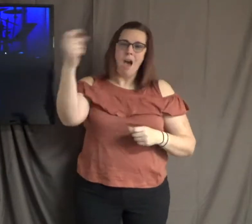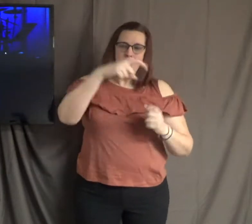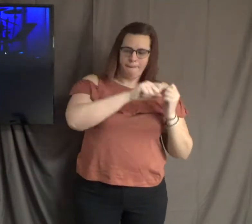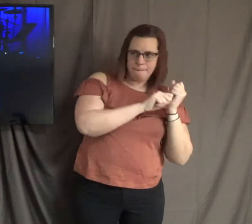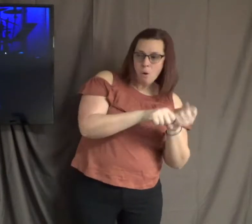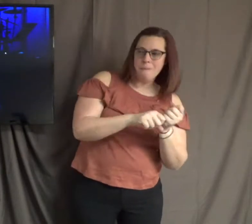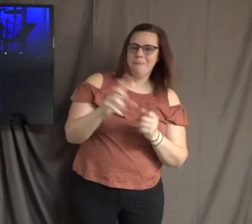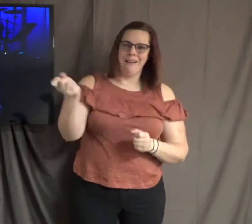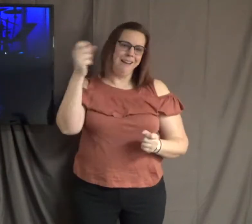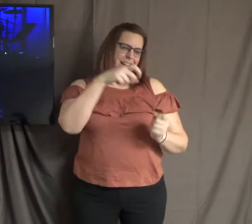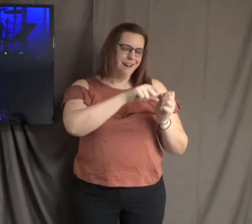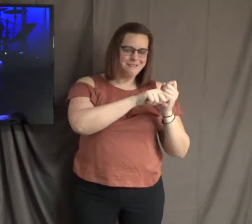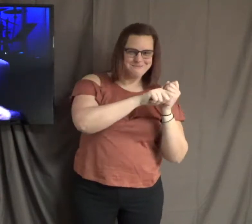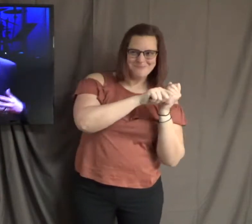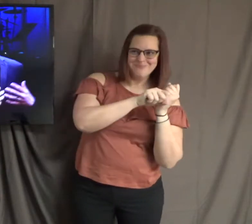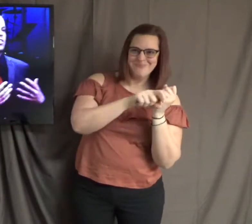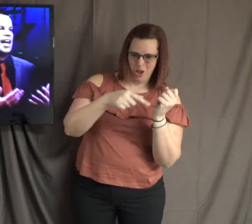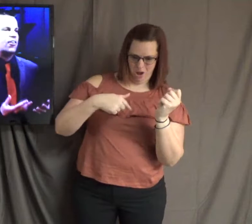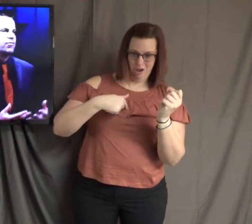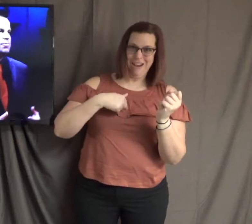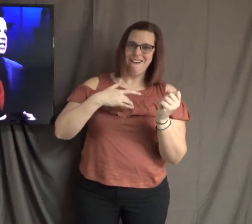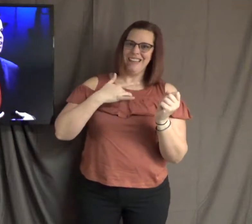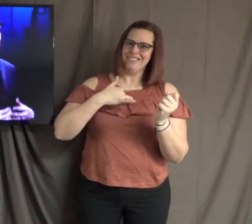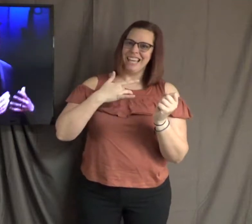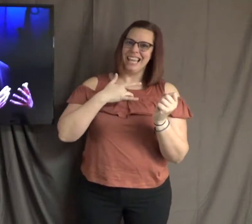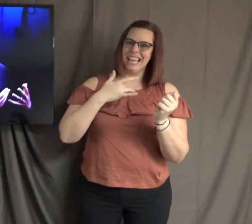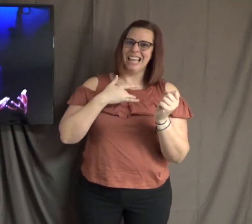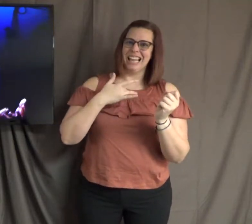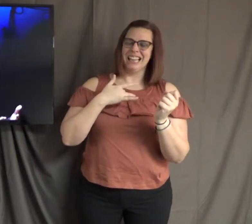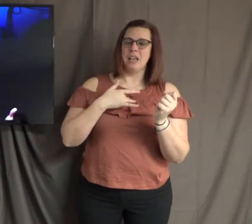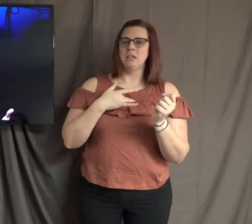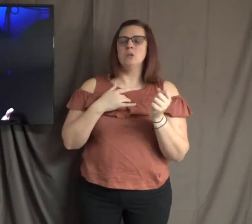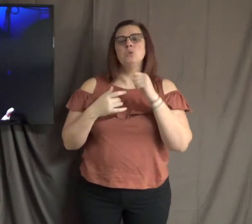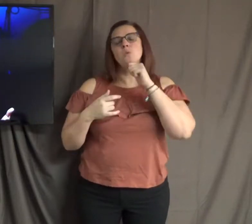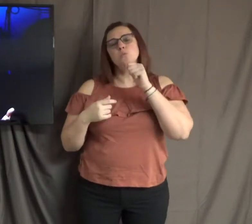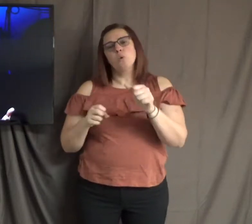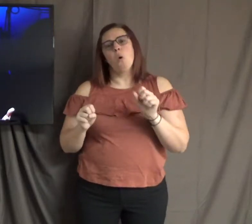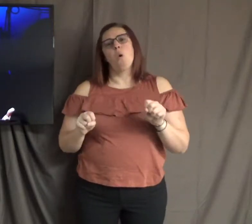Don't let the best of your life and yourself be locked away